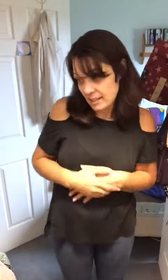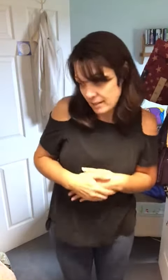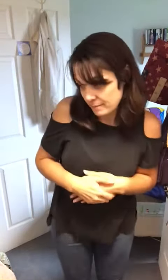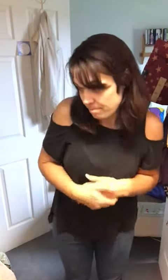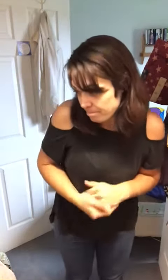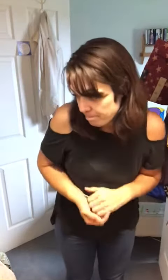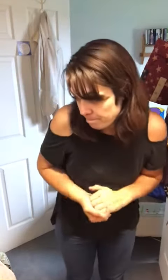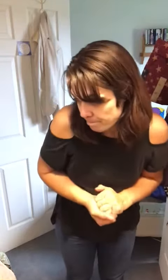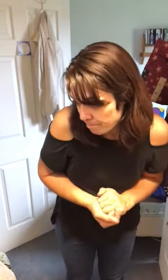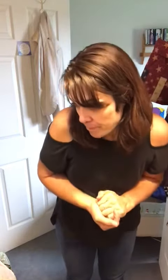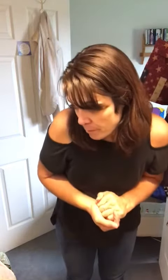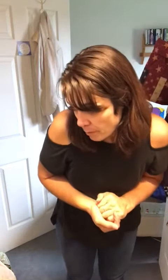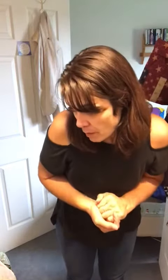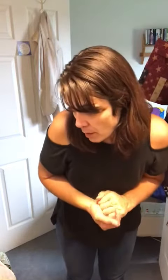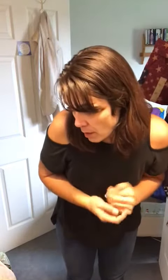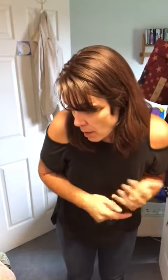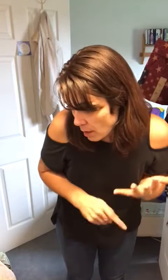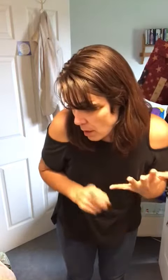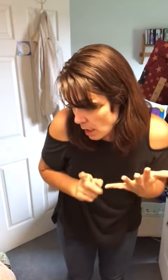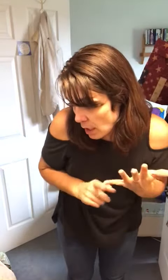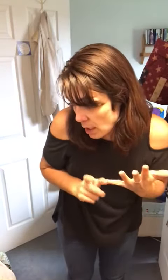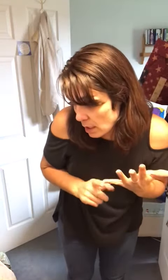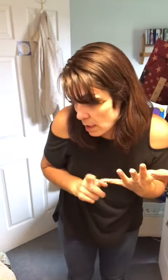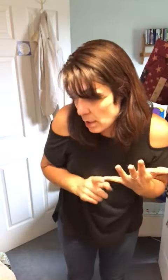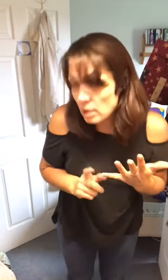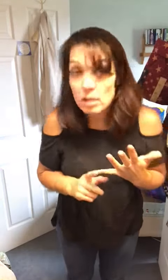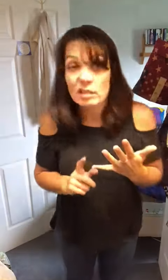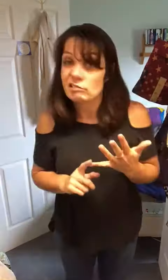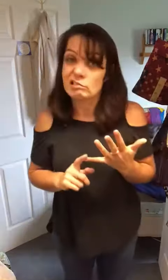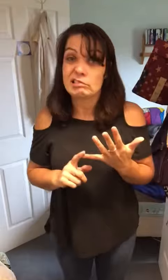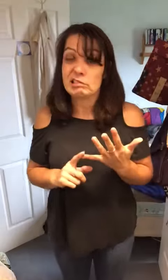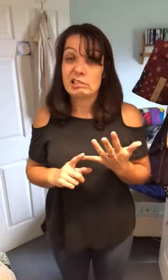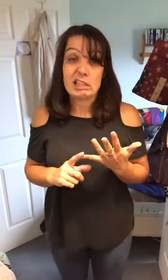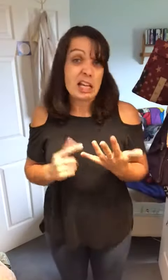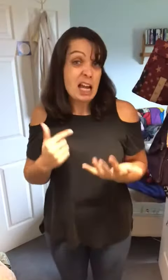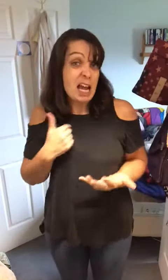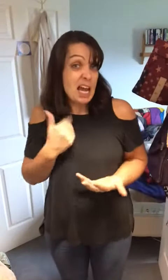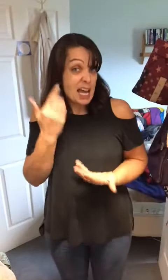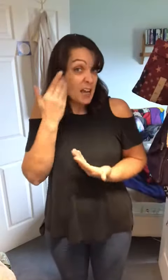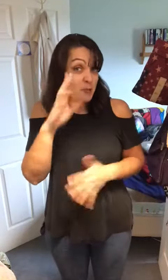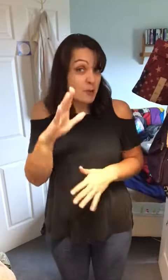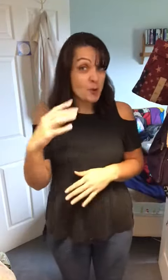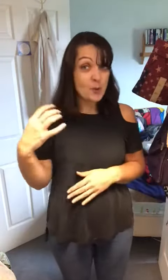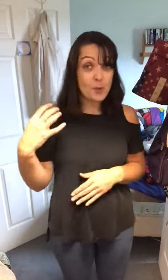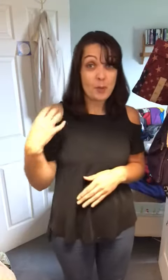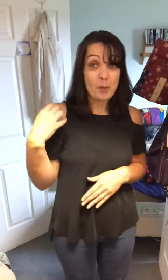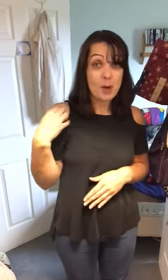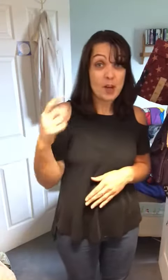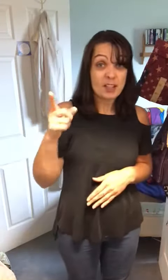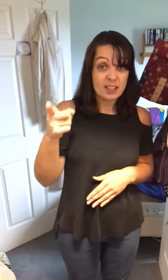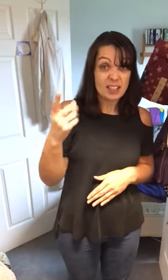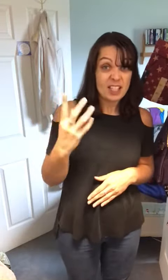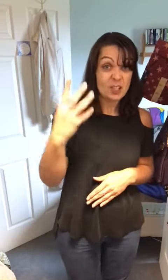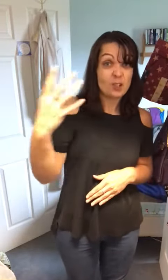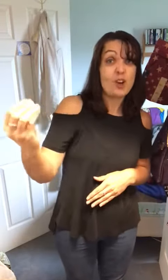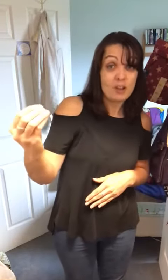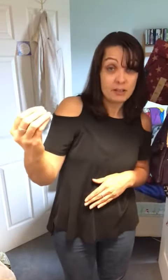and I don't know the boss he's gone